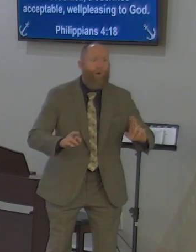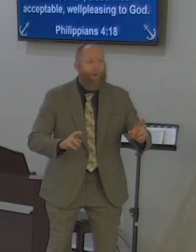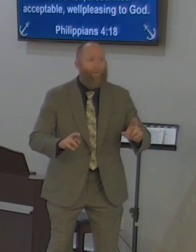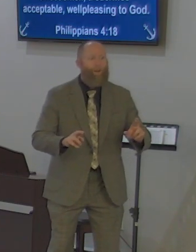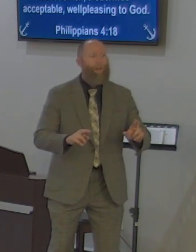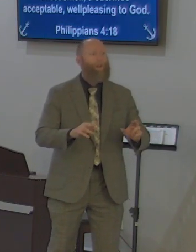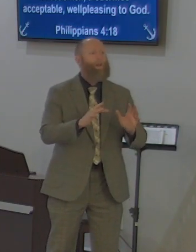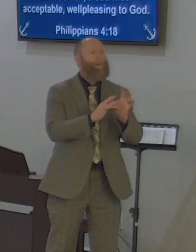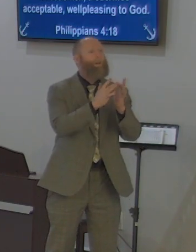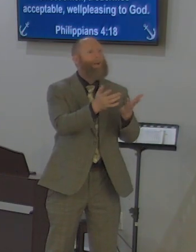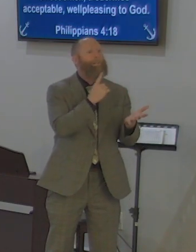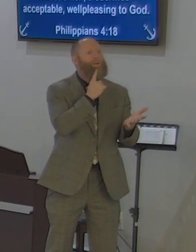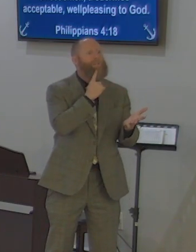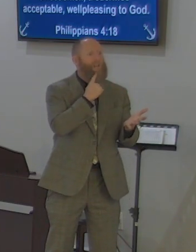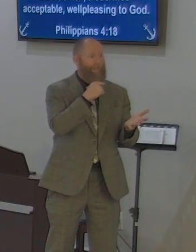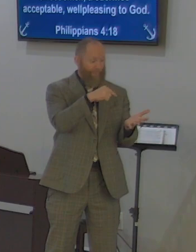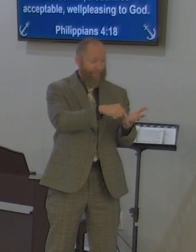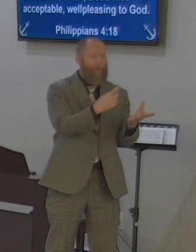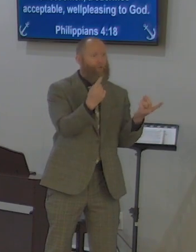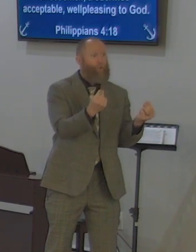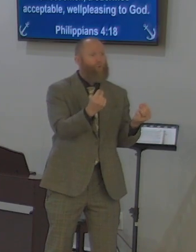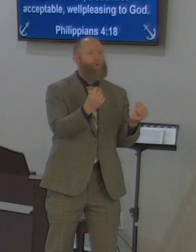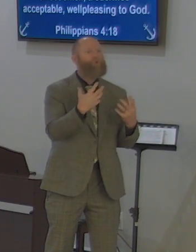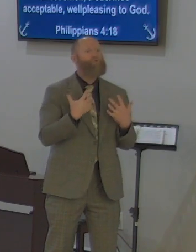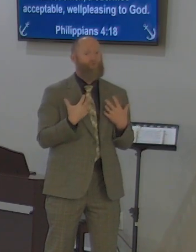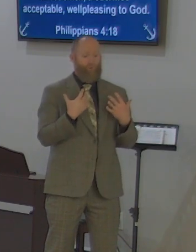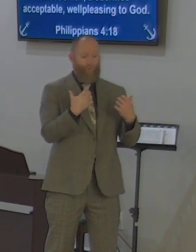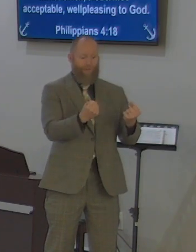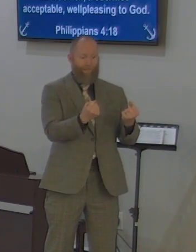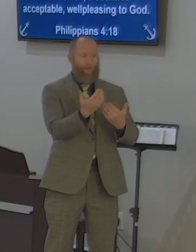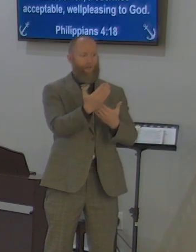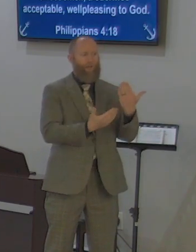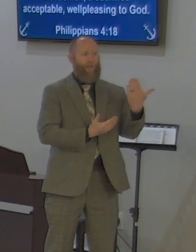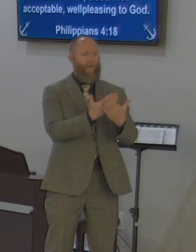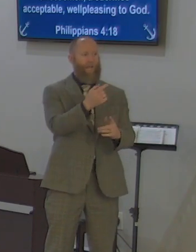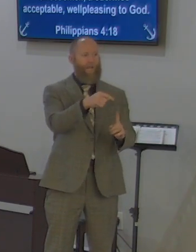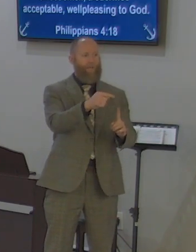book of Nehemiah. They strengthened their hands for this good work.